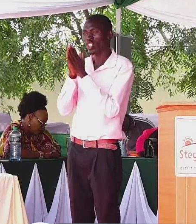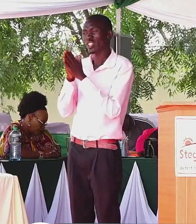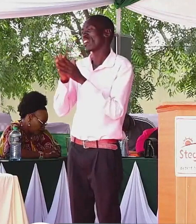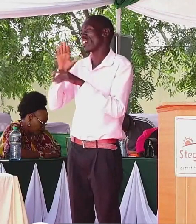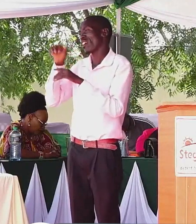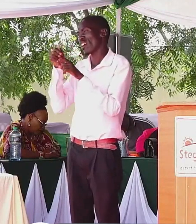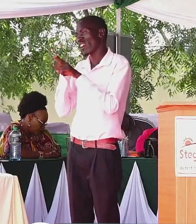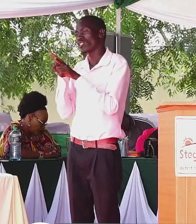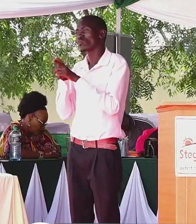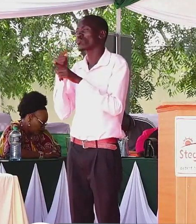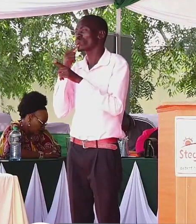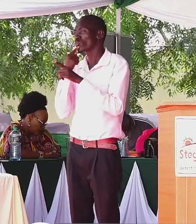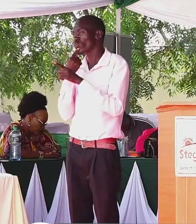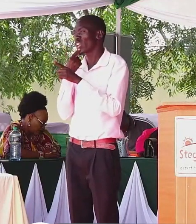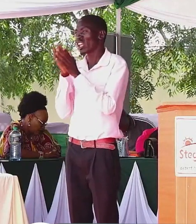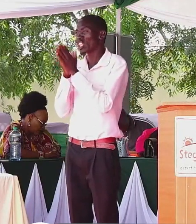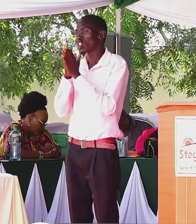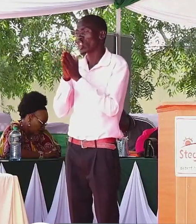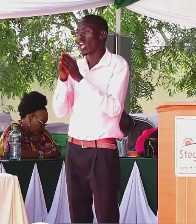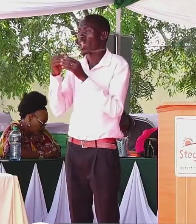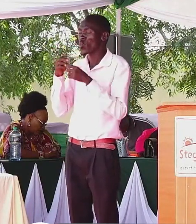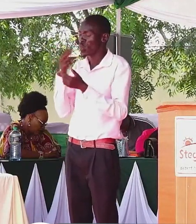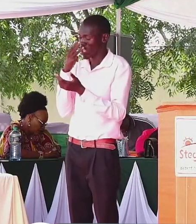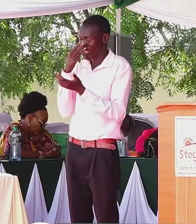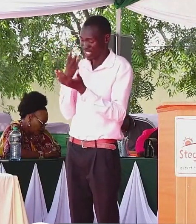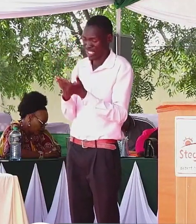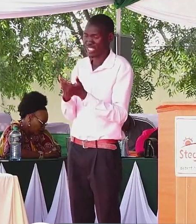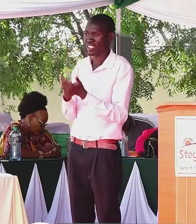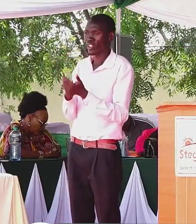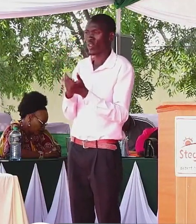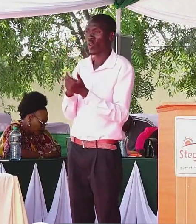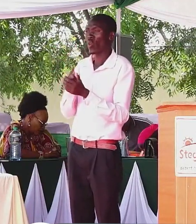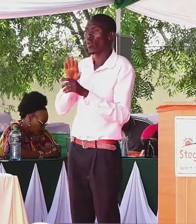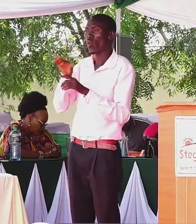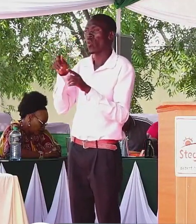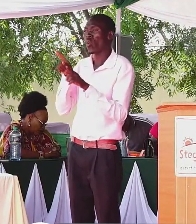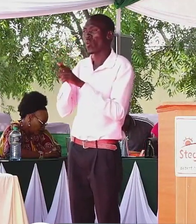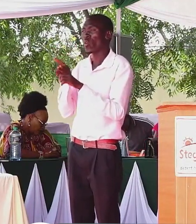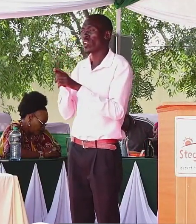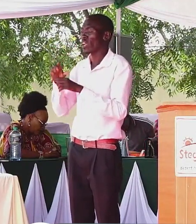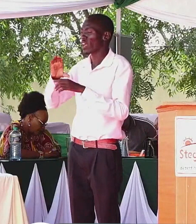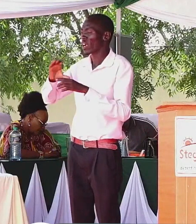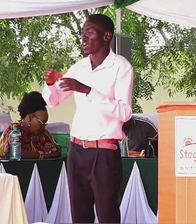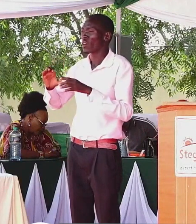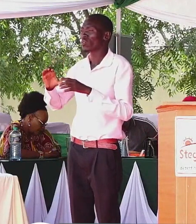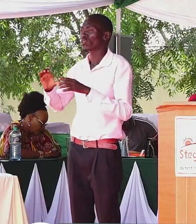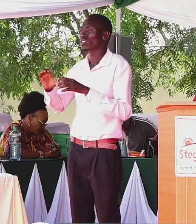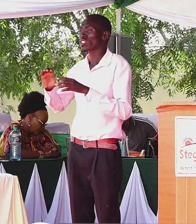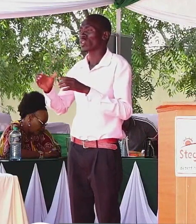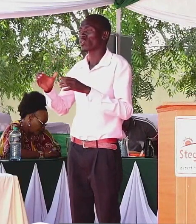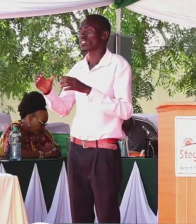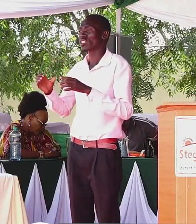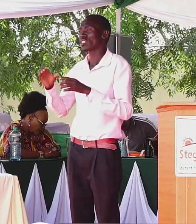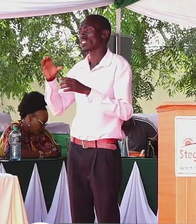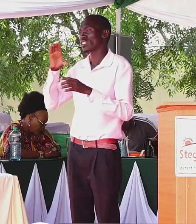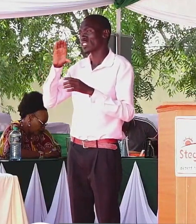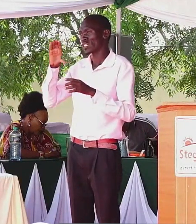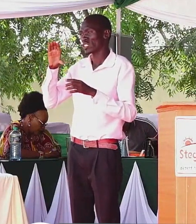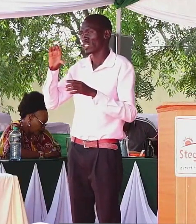of Turkana, and you are witness, and as the County Secretary said on day